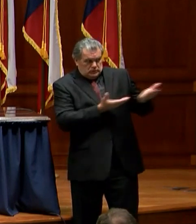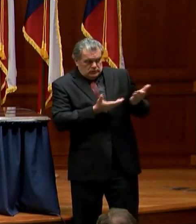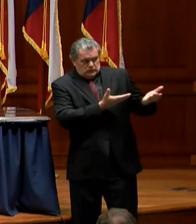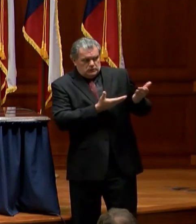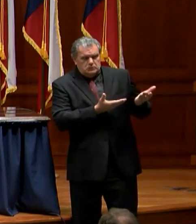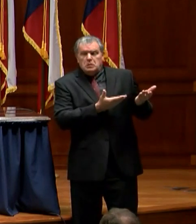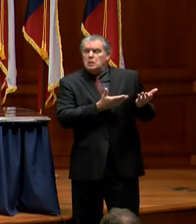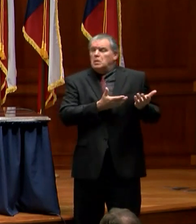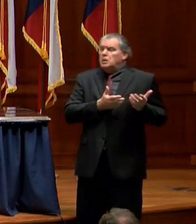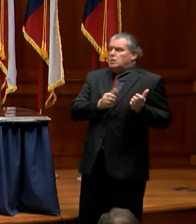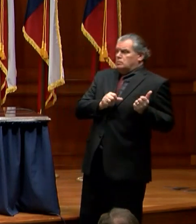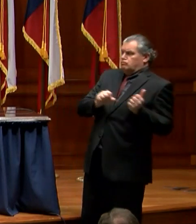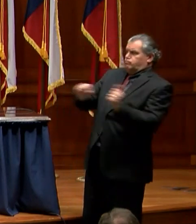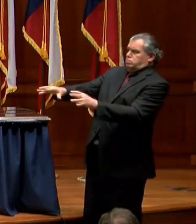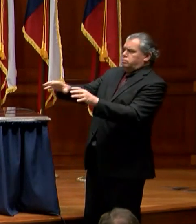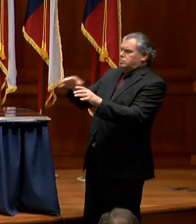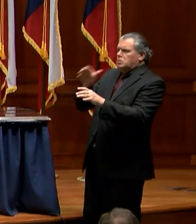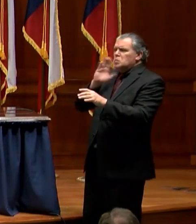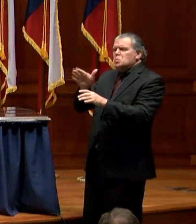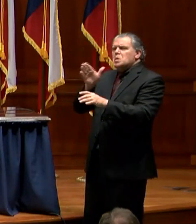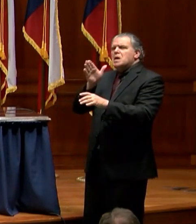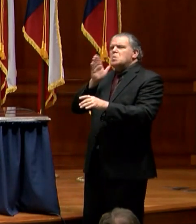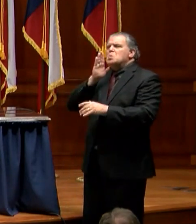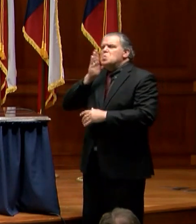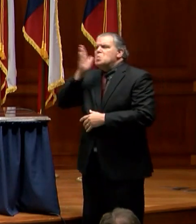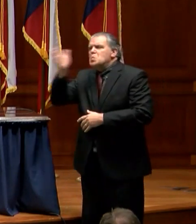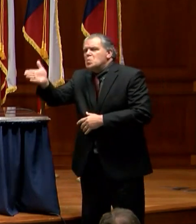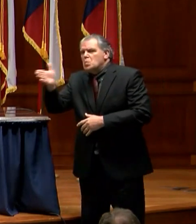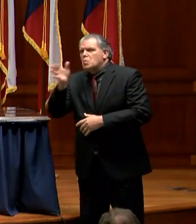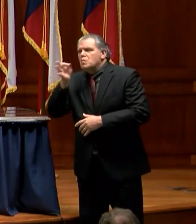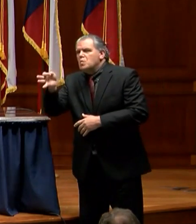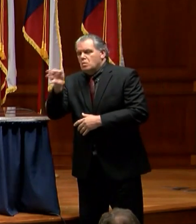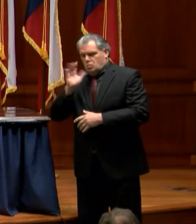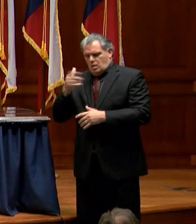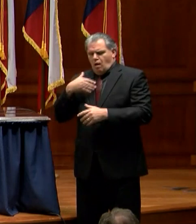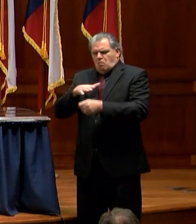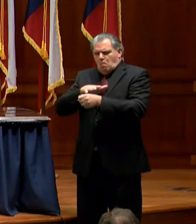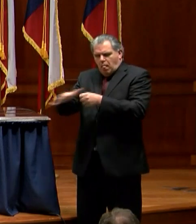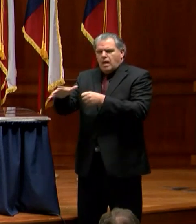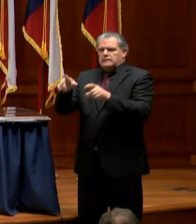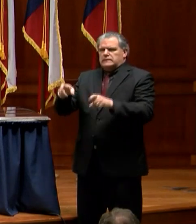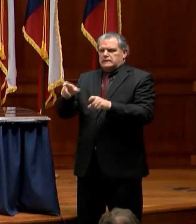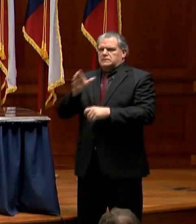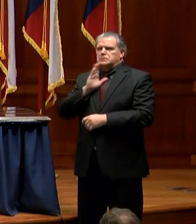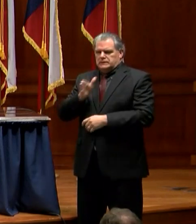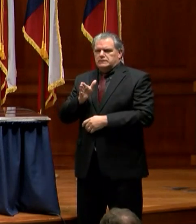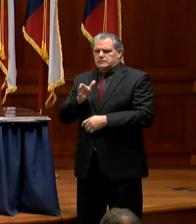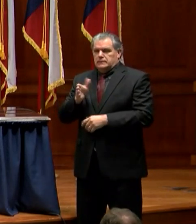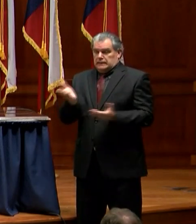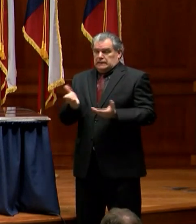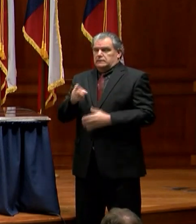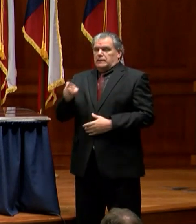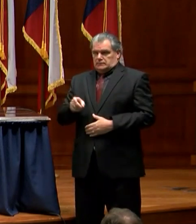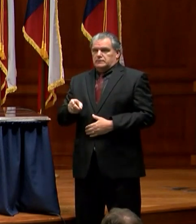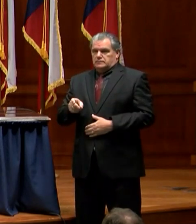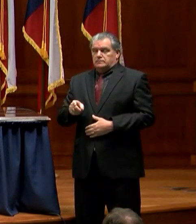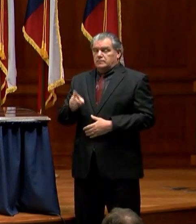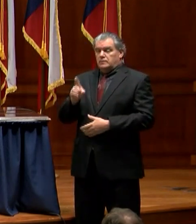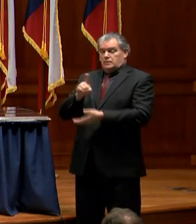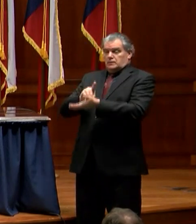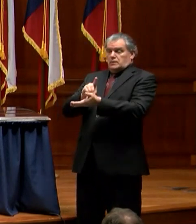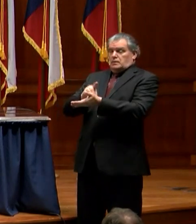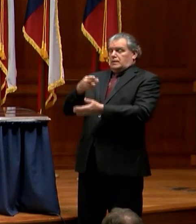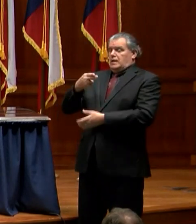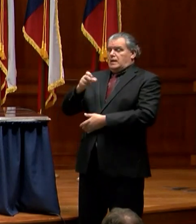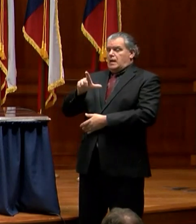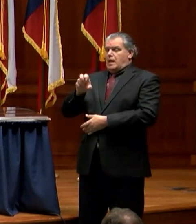of testing capability in the state of Texas. The main thing said, and I'm going to tell you what I know for a fact Dr. Hellerstedt's going to tell